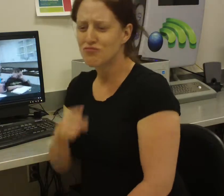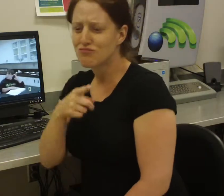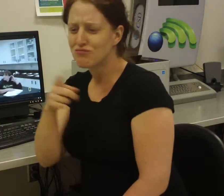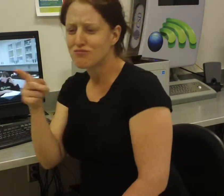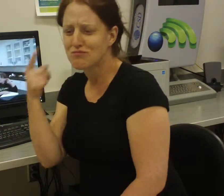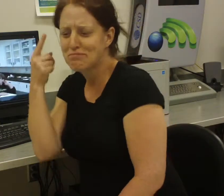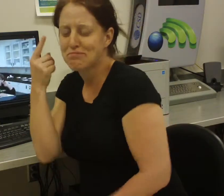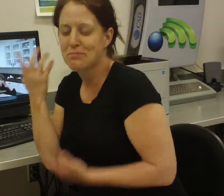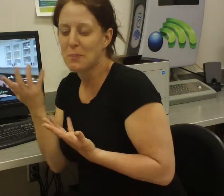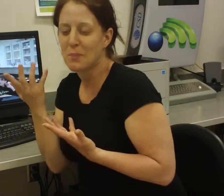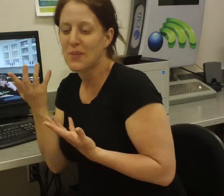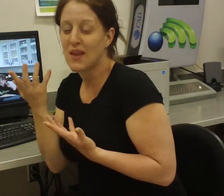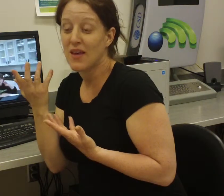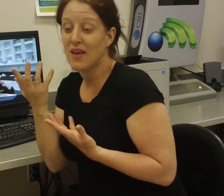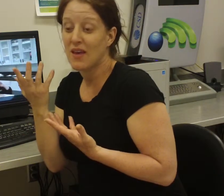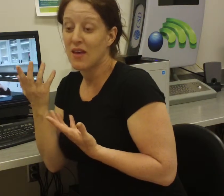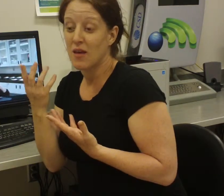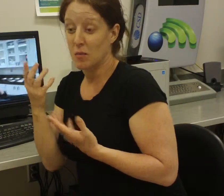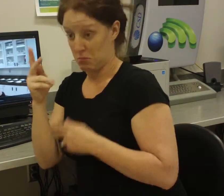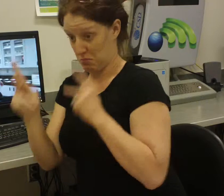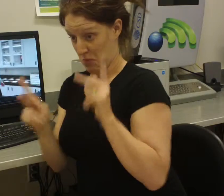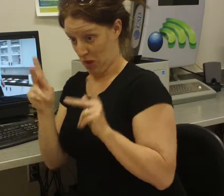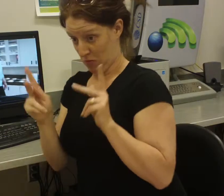survive 3 days without ocean? Um,